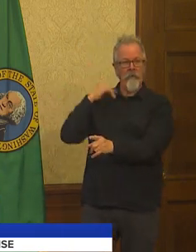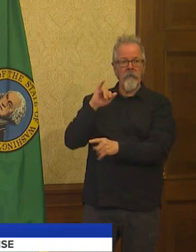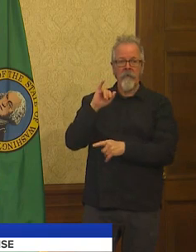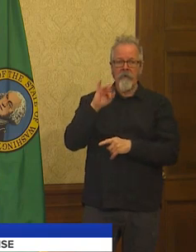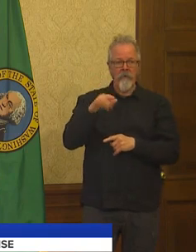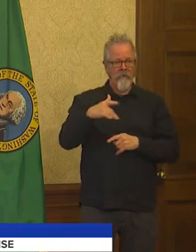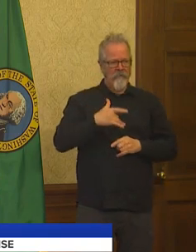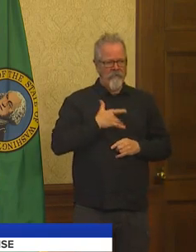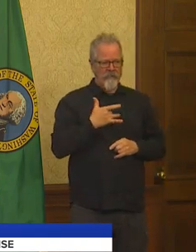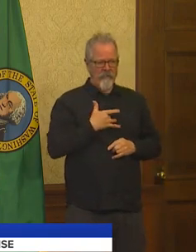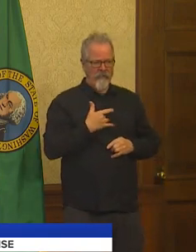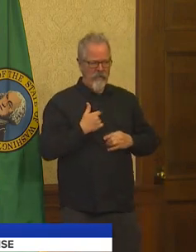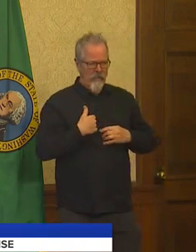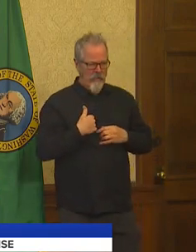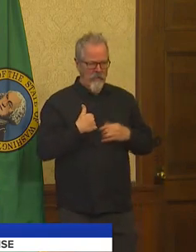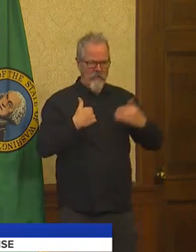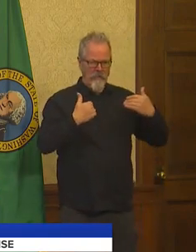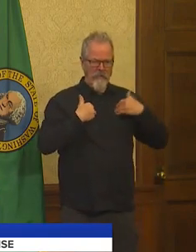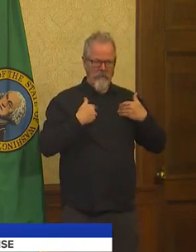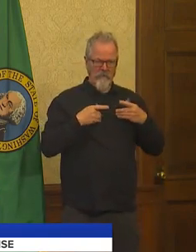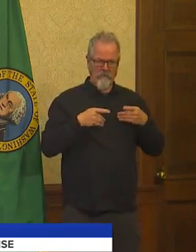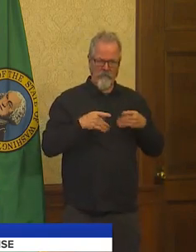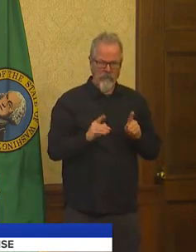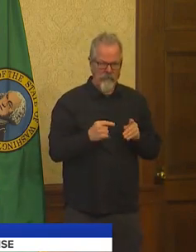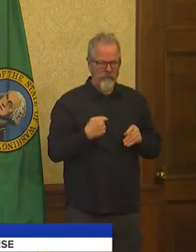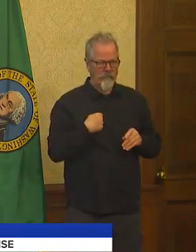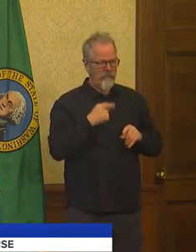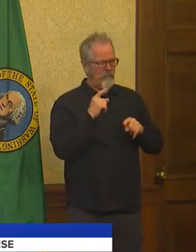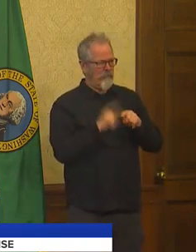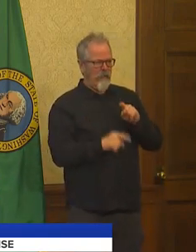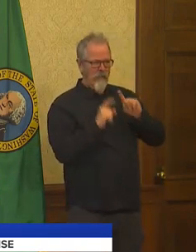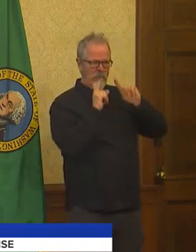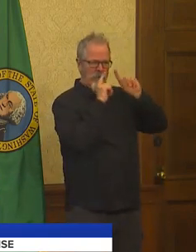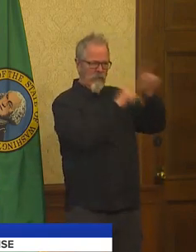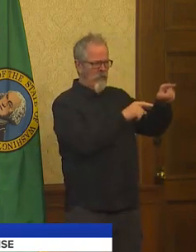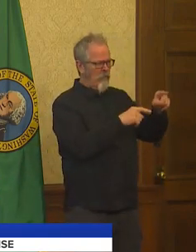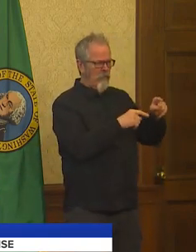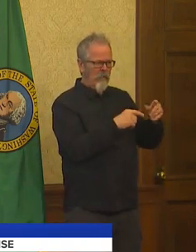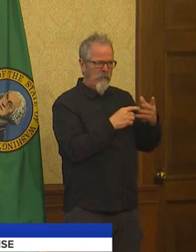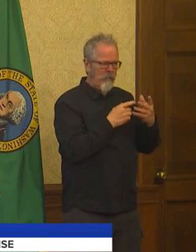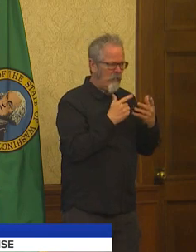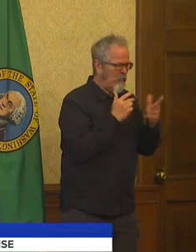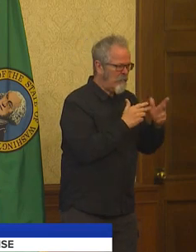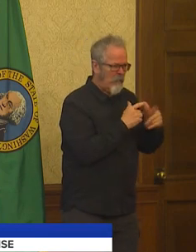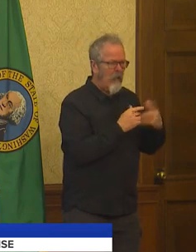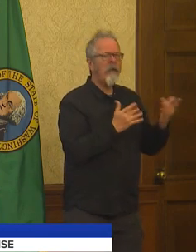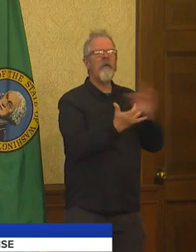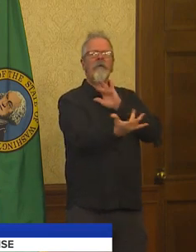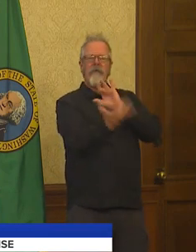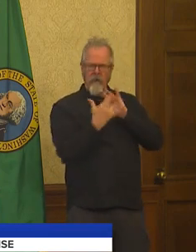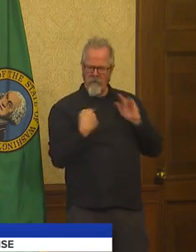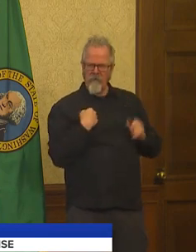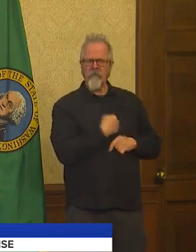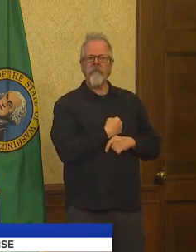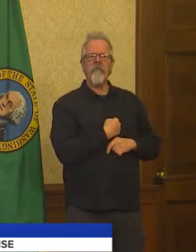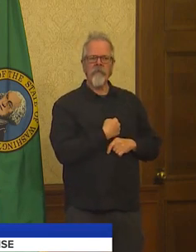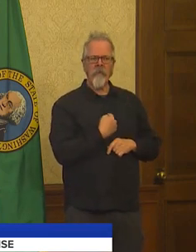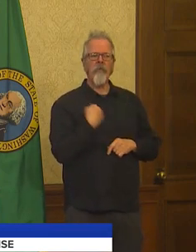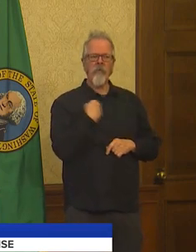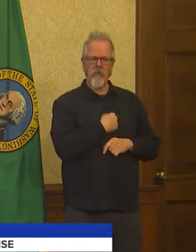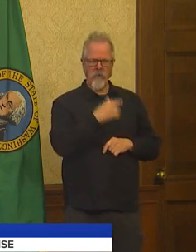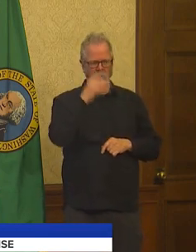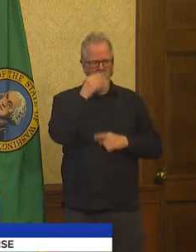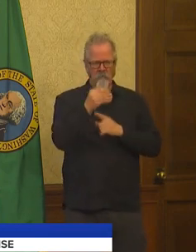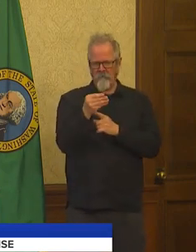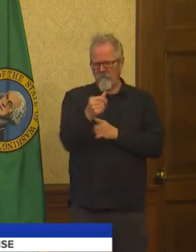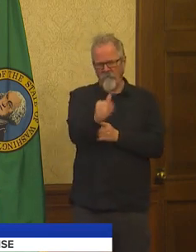forward to seeing you out there on the trail. Thank you for recreating safely. Thanks, Kelly. Don, for our Director of